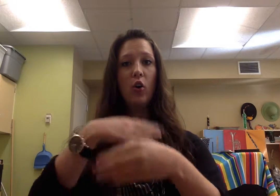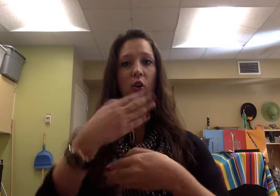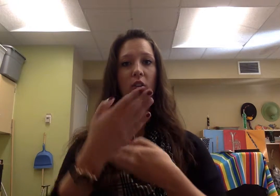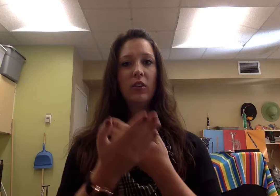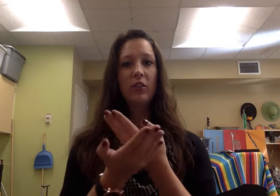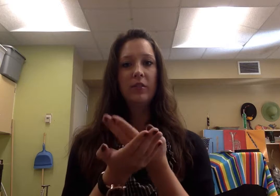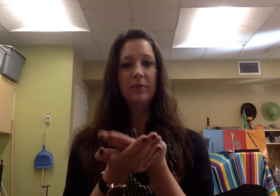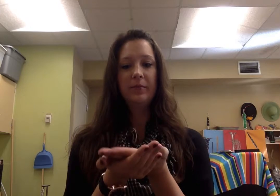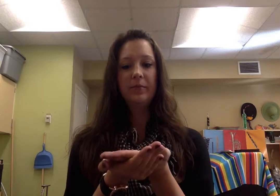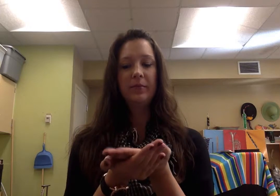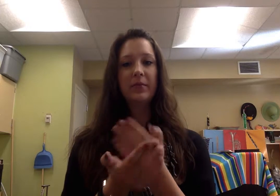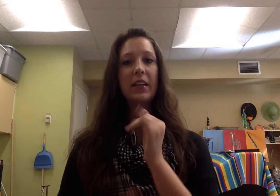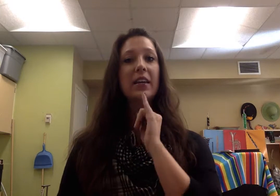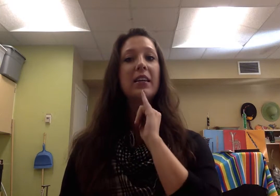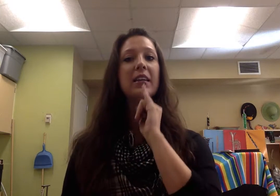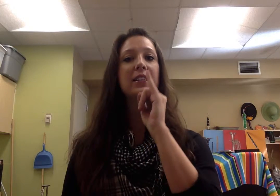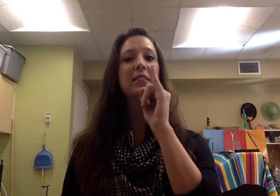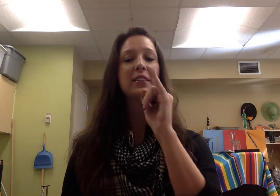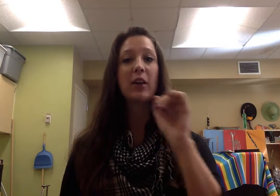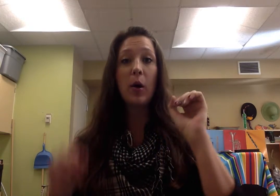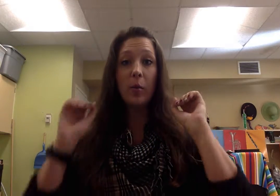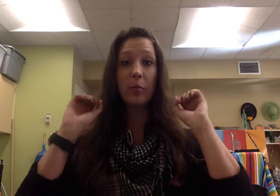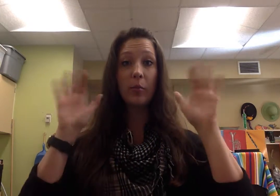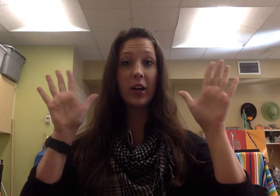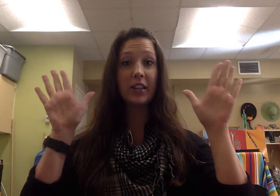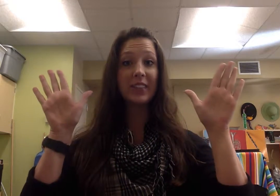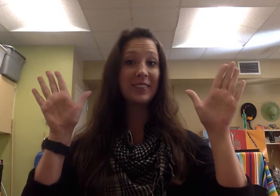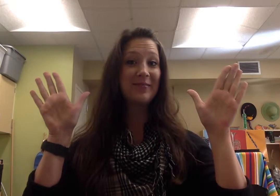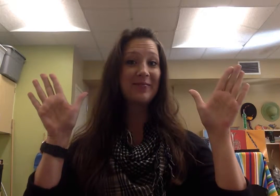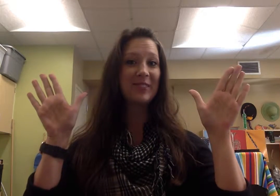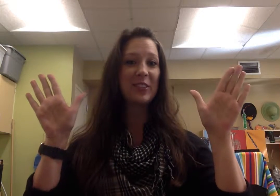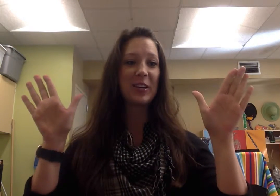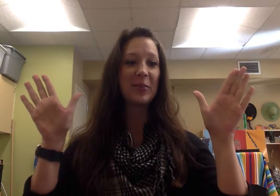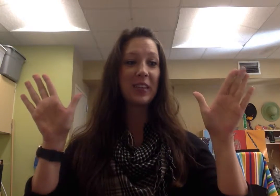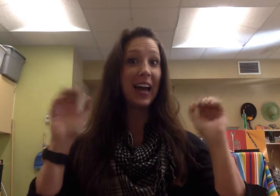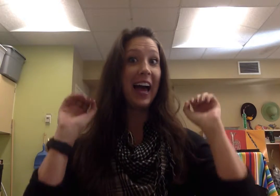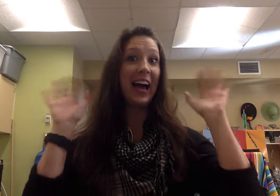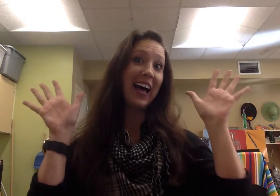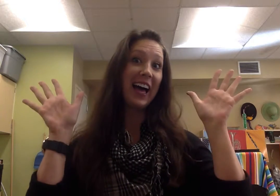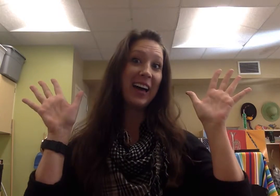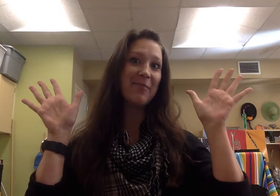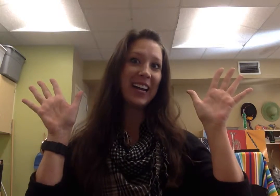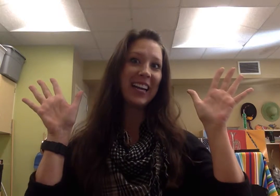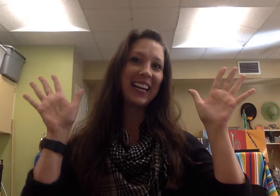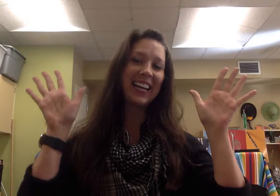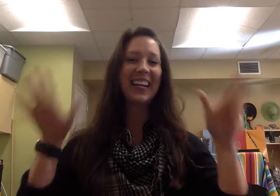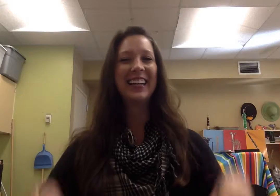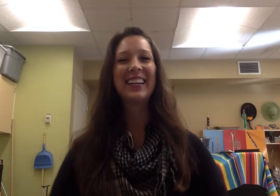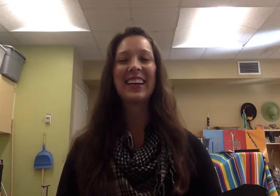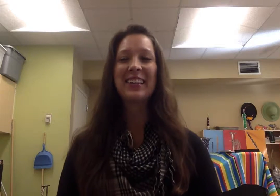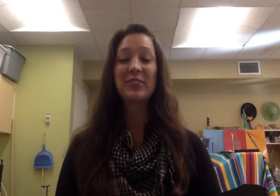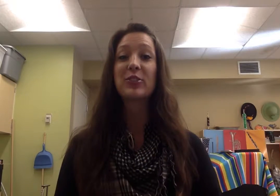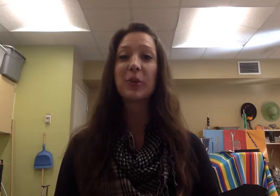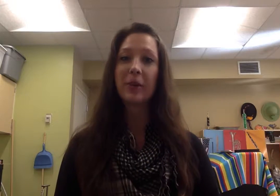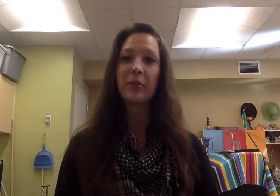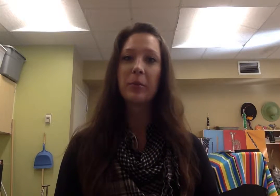All is bright, just like you would think, bright. Okay, so let's go back from the